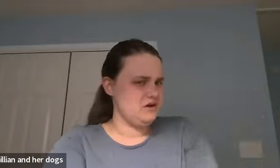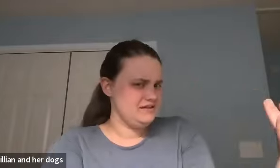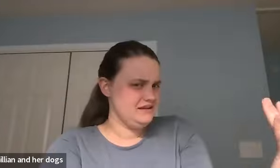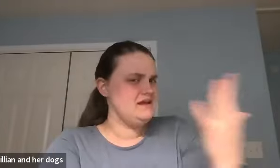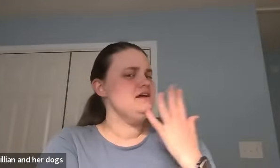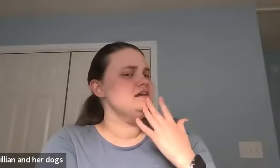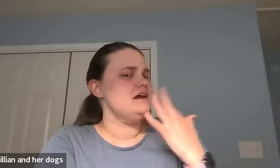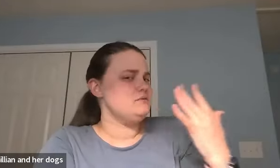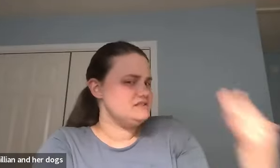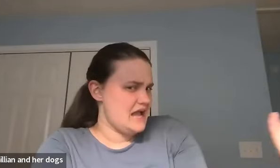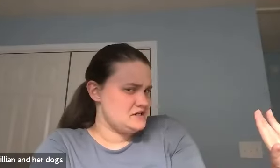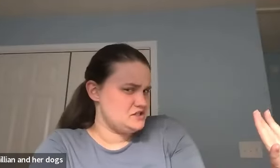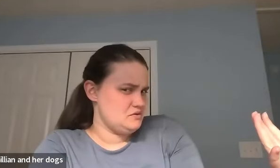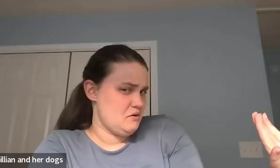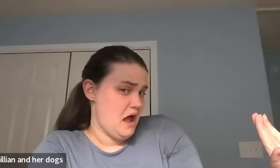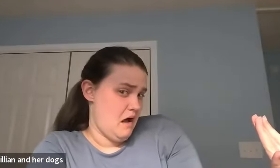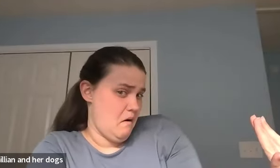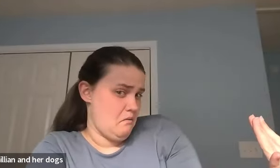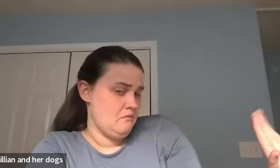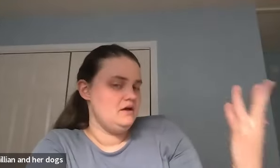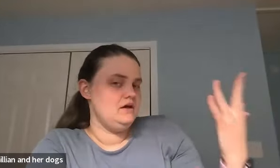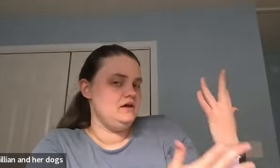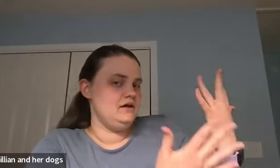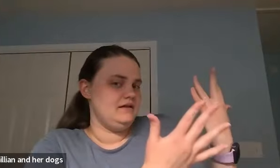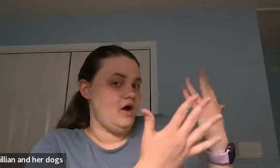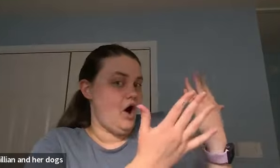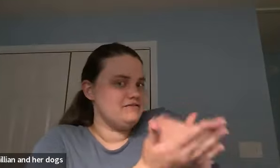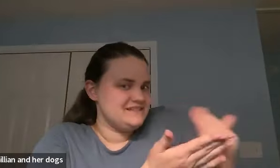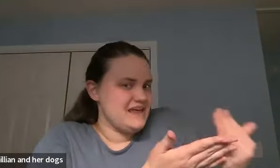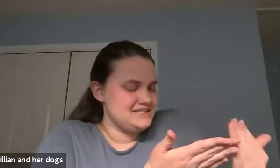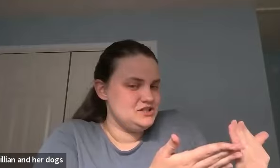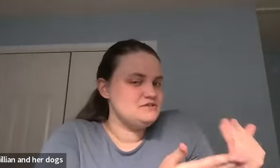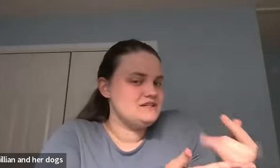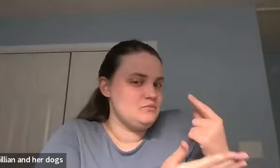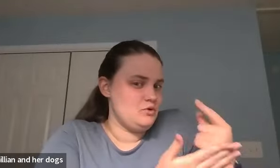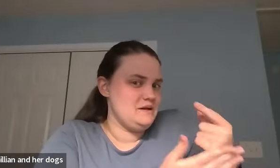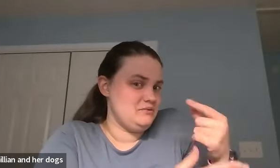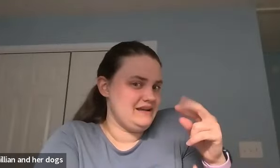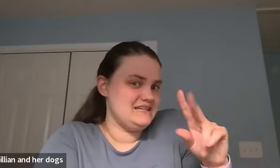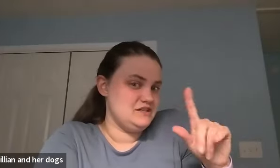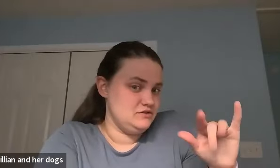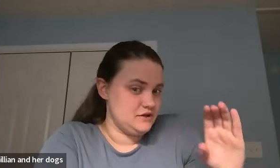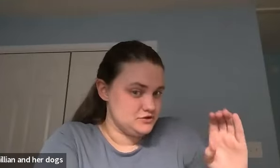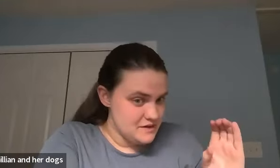Now I will say I don't know how often that is used because more people, like I said, do finger